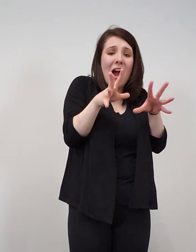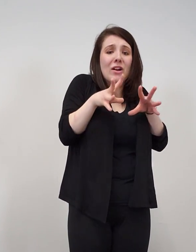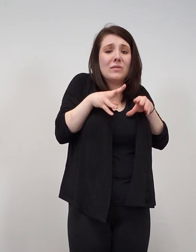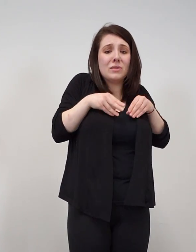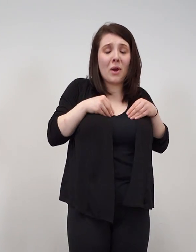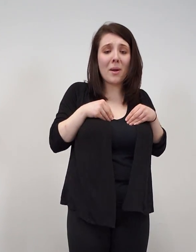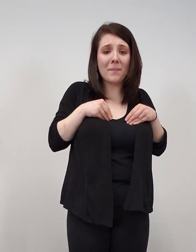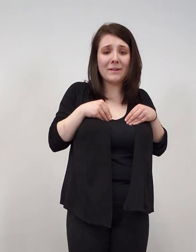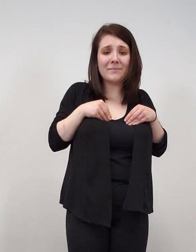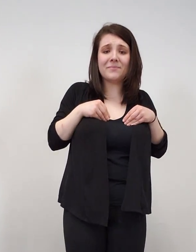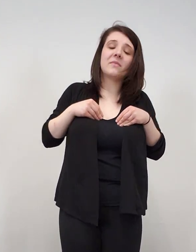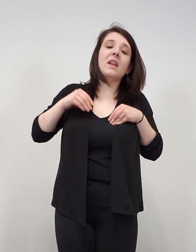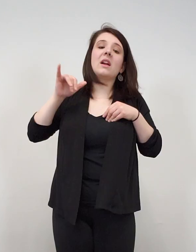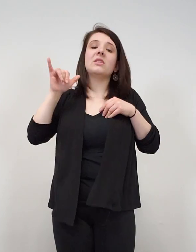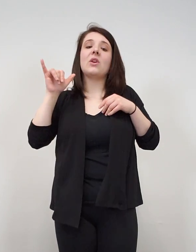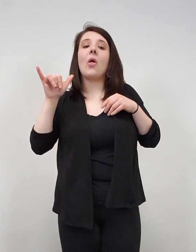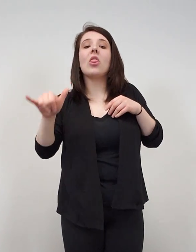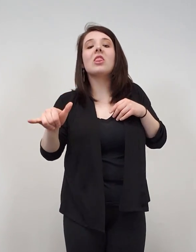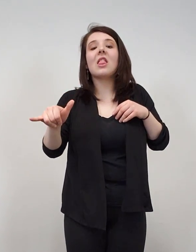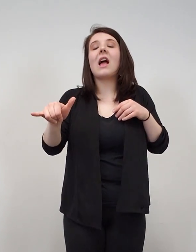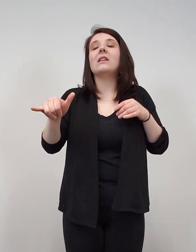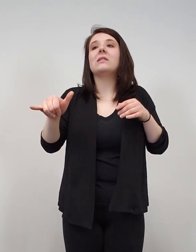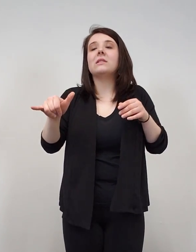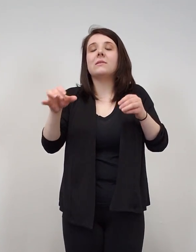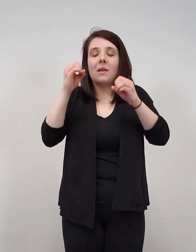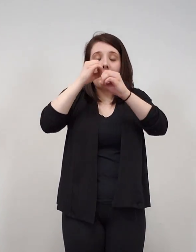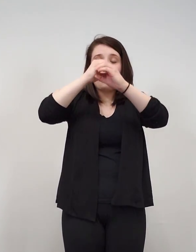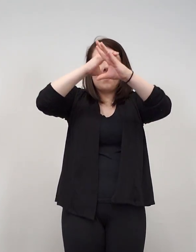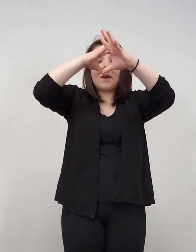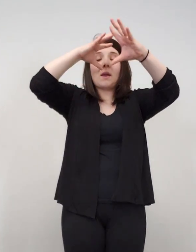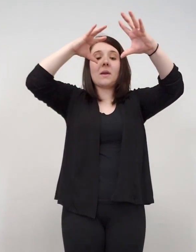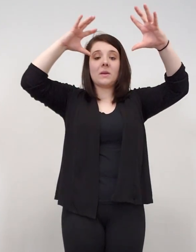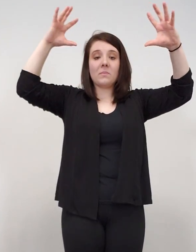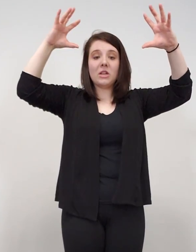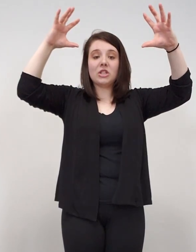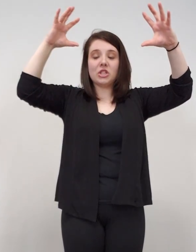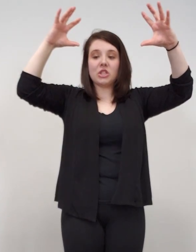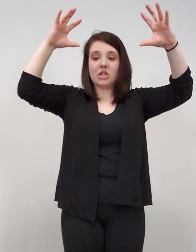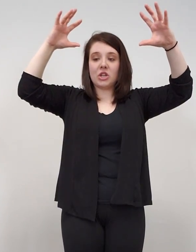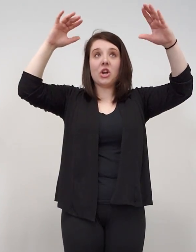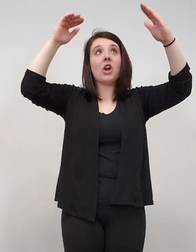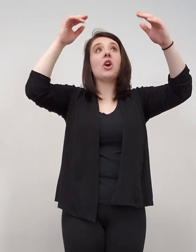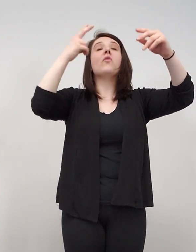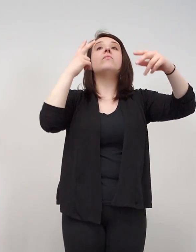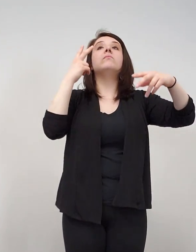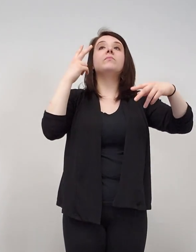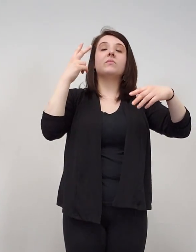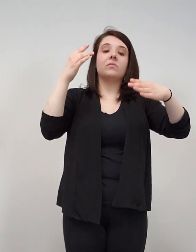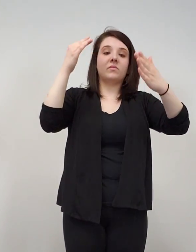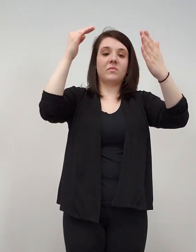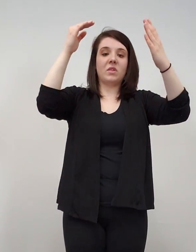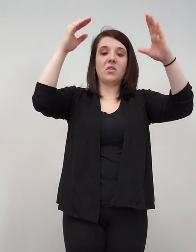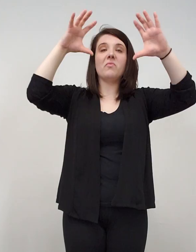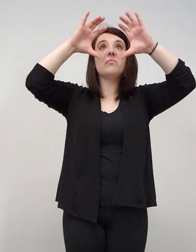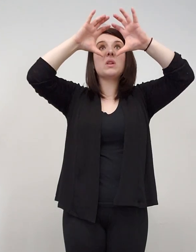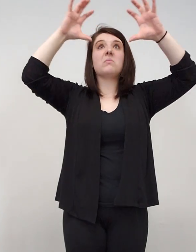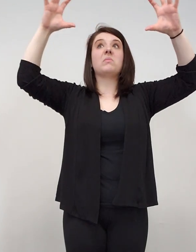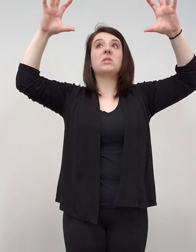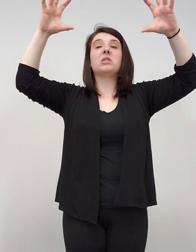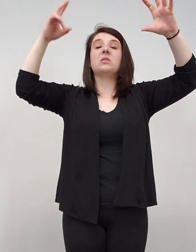our functions of the digestive system, and now we're going to break down each individual part of our tube and talk about the